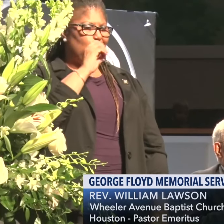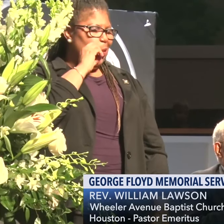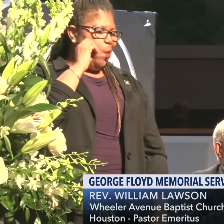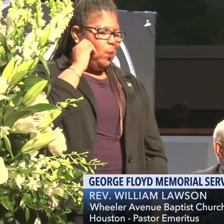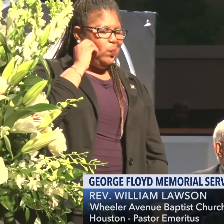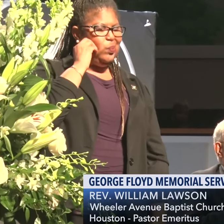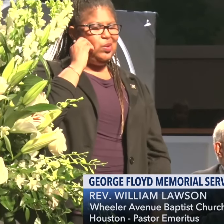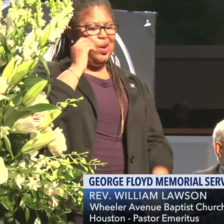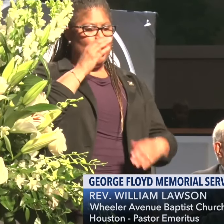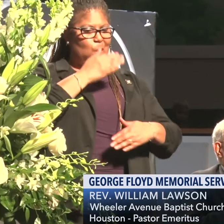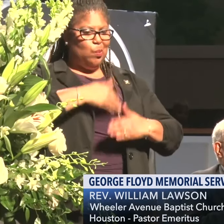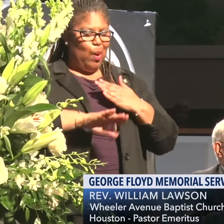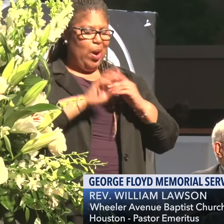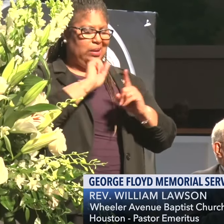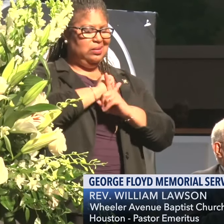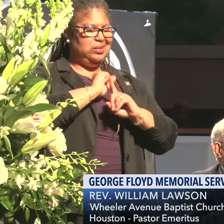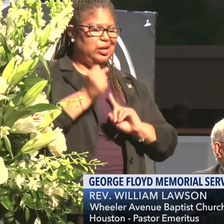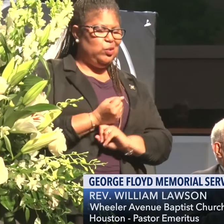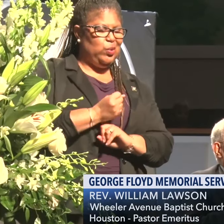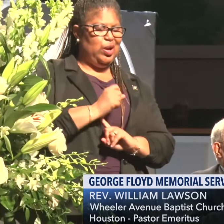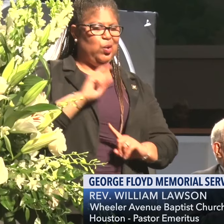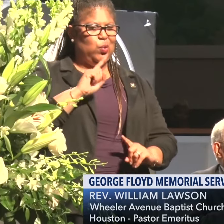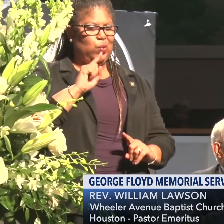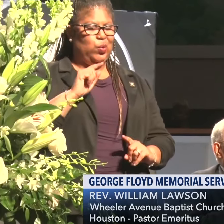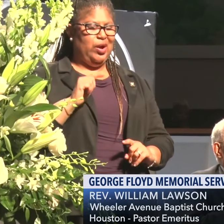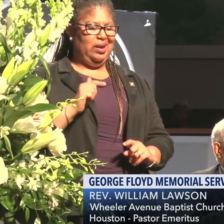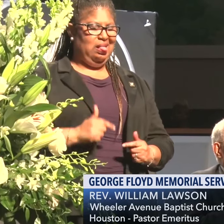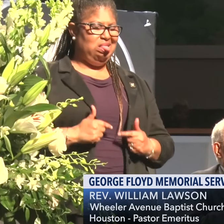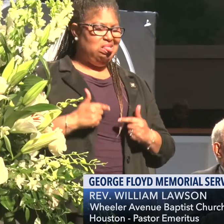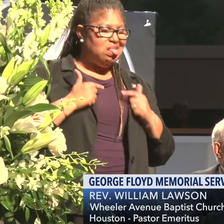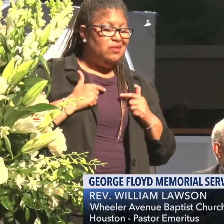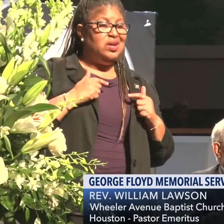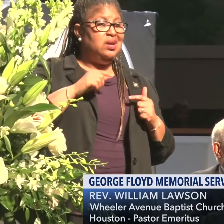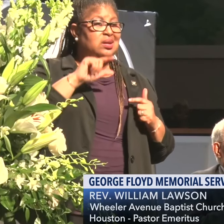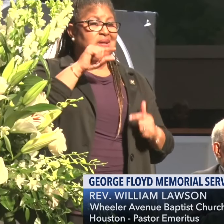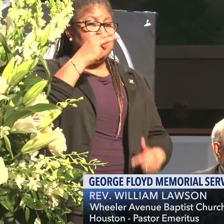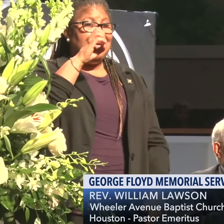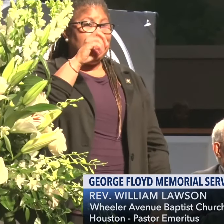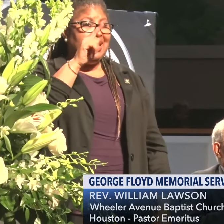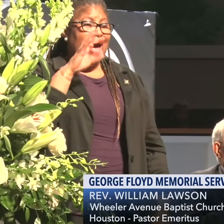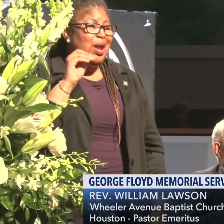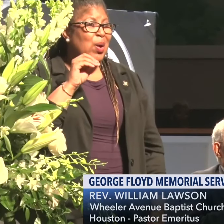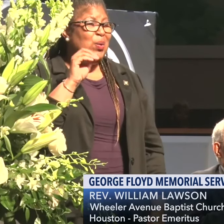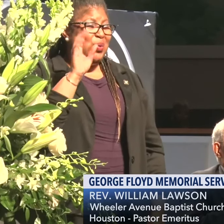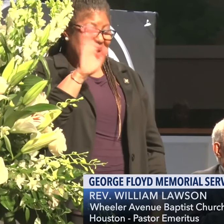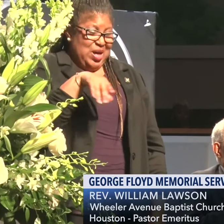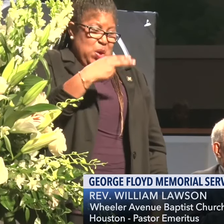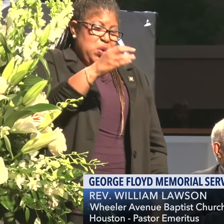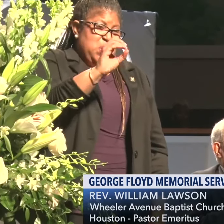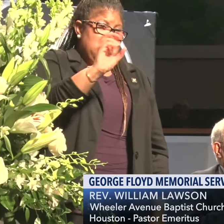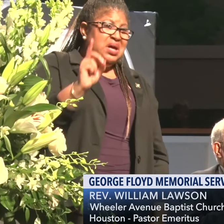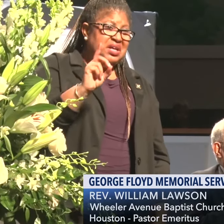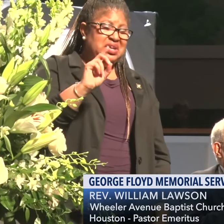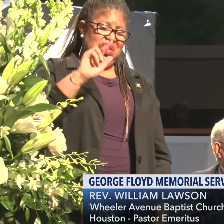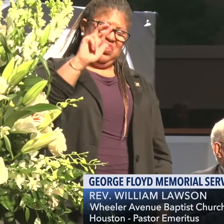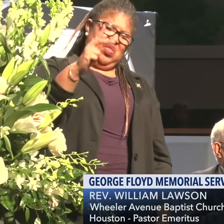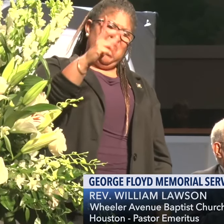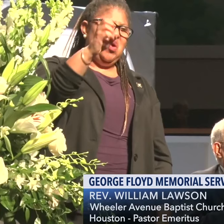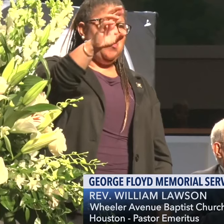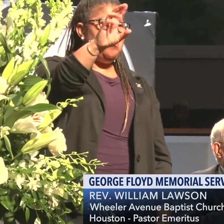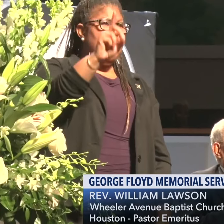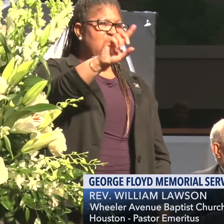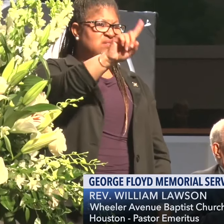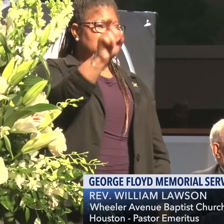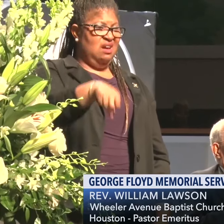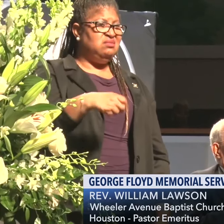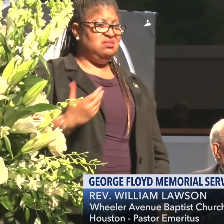born in a situation where he lived in a ghetto, lived in a hood, third ward.